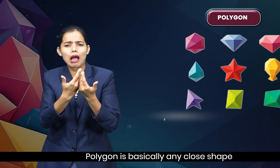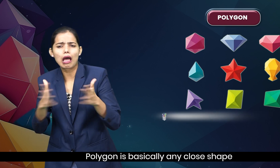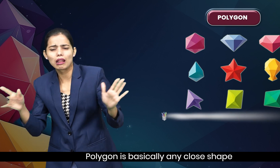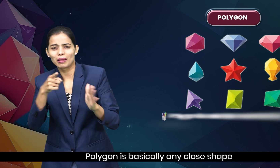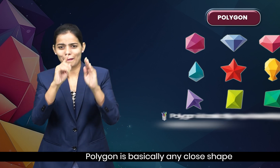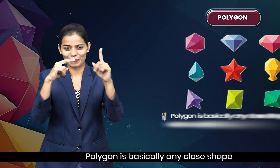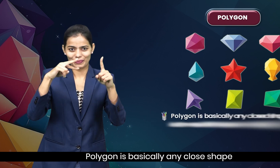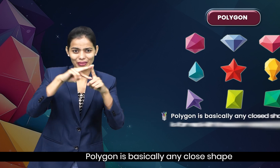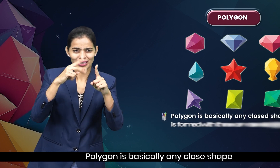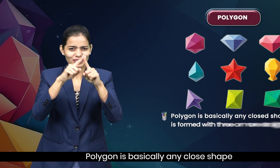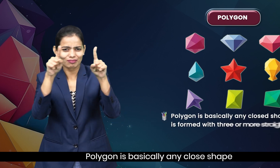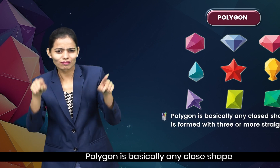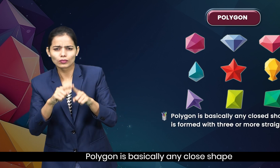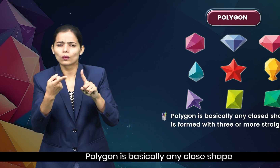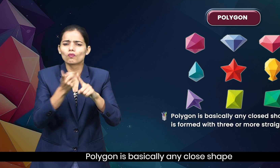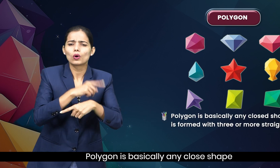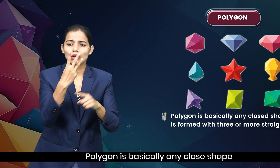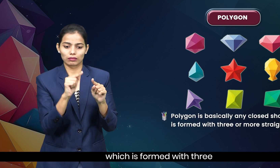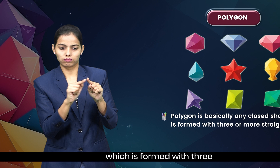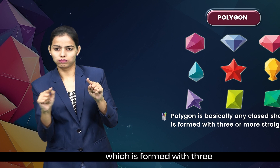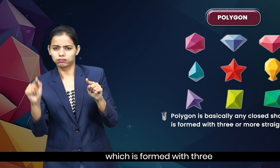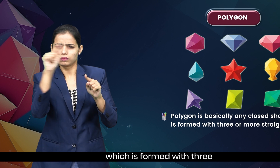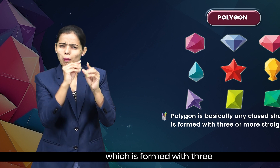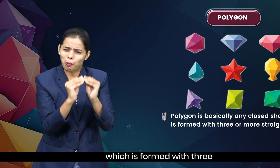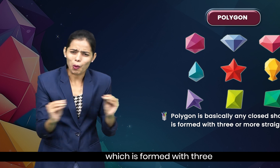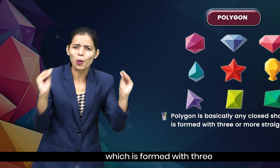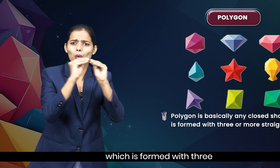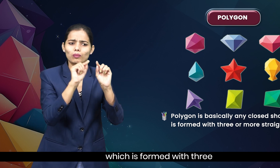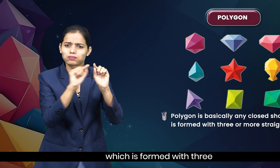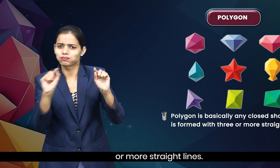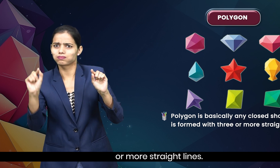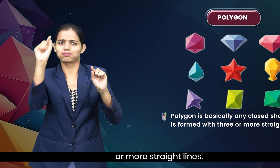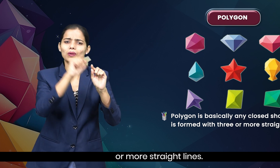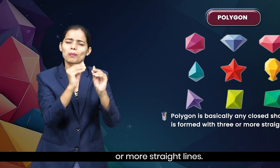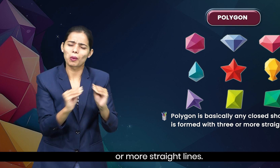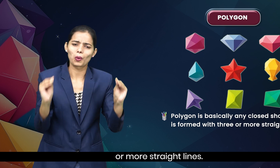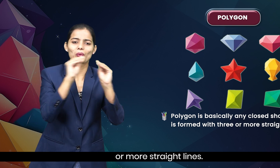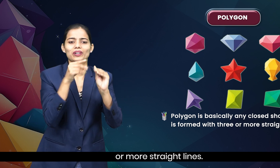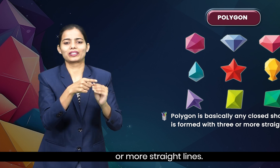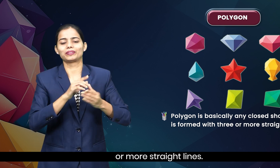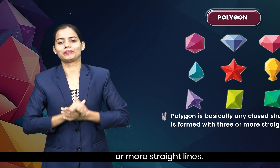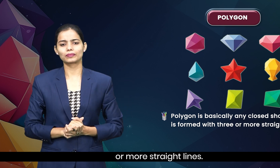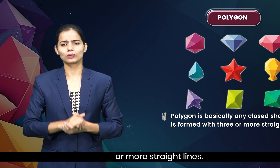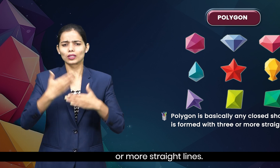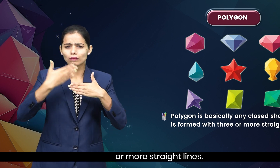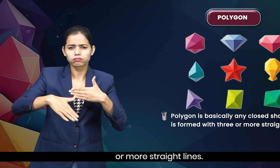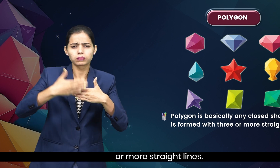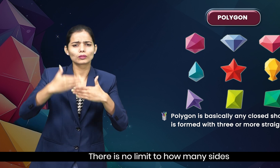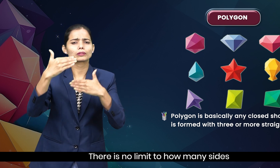Polygon is basically any closed shape which is formed with three or more straight lines. There is